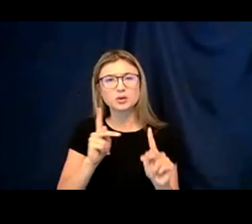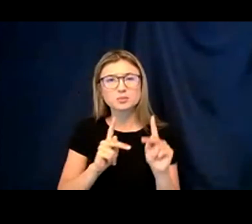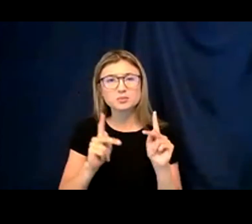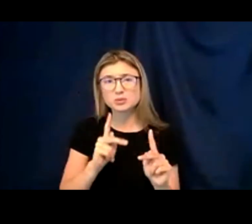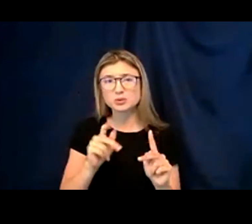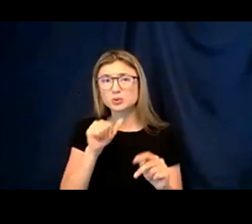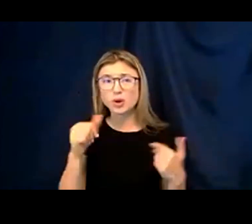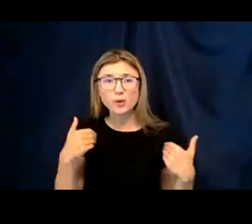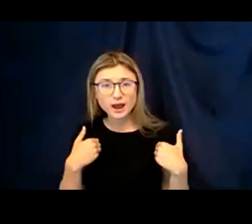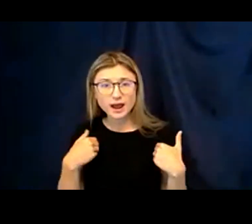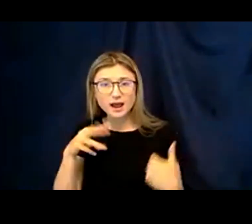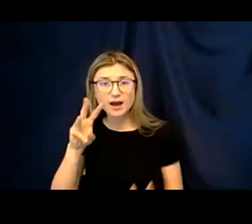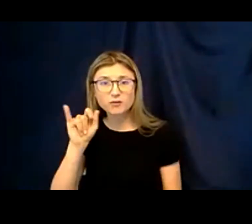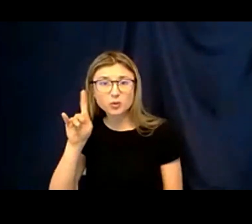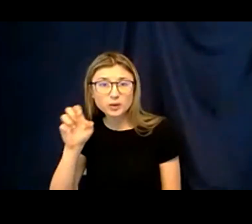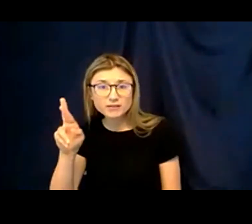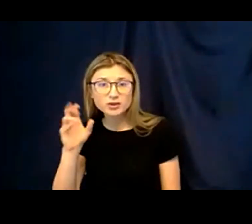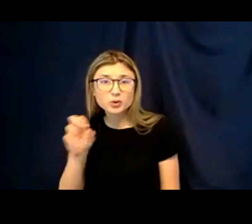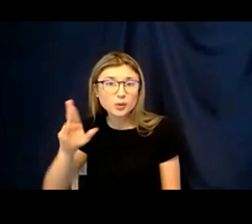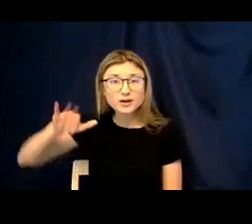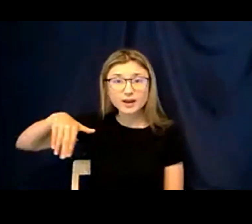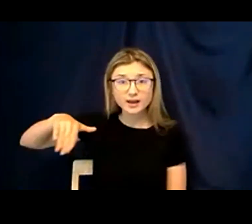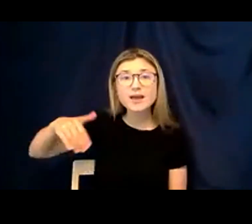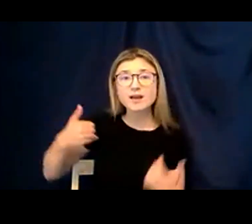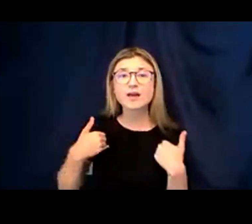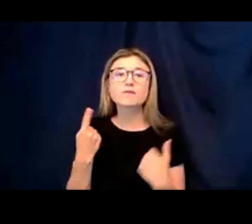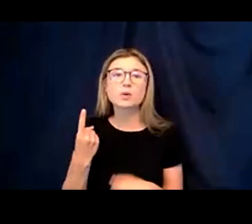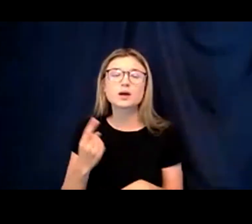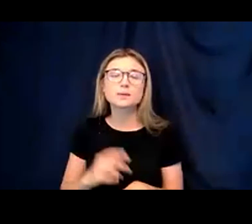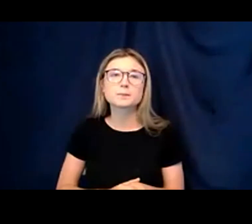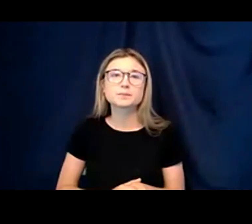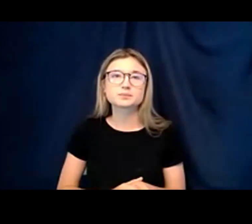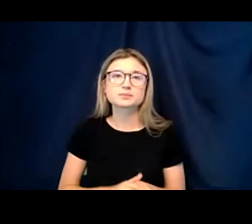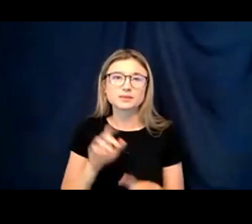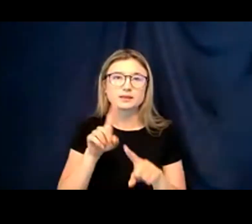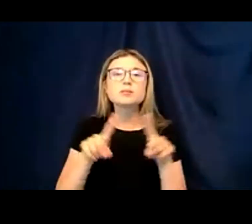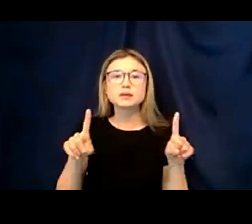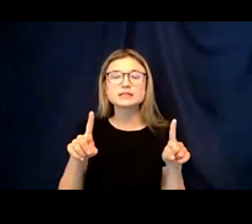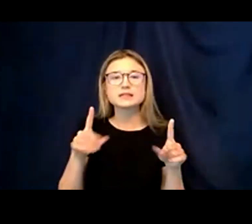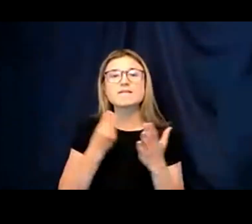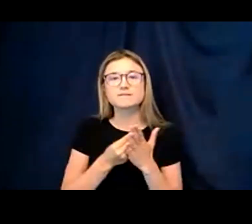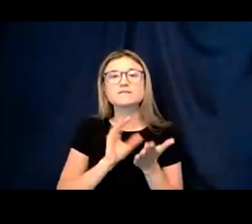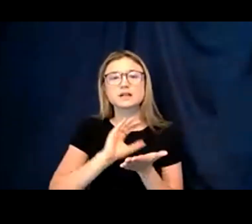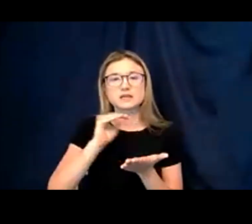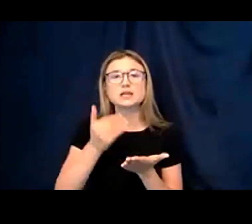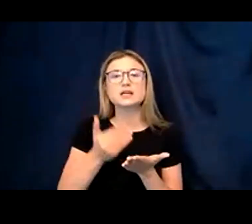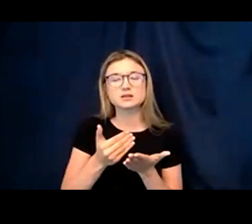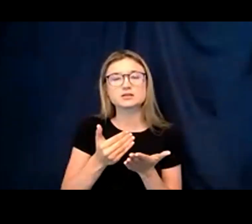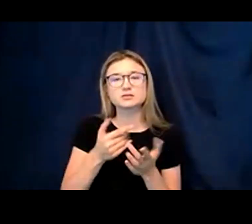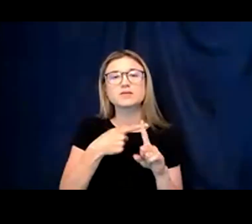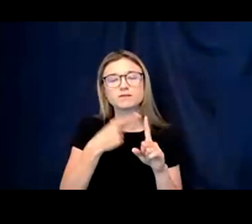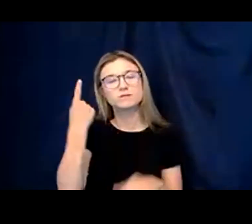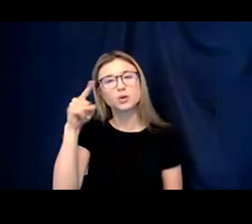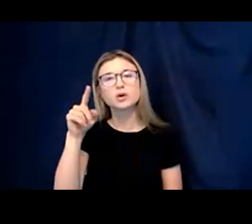don't have a waiver or are waiting. So but it is a funding source for disability services that